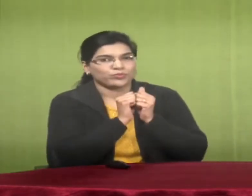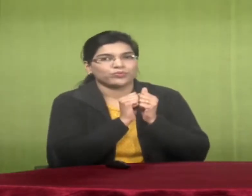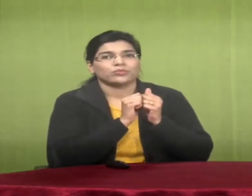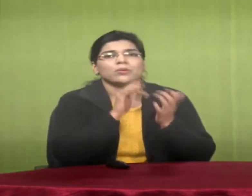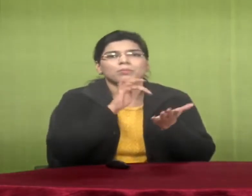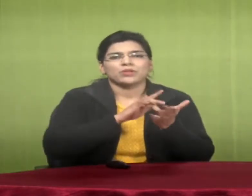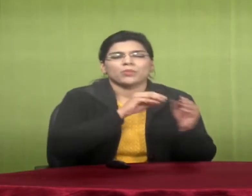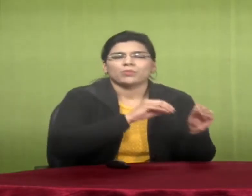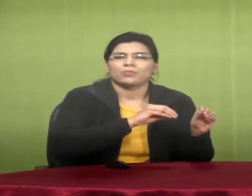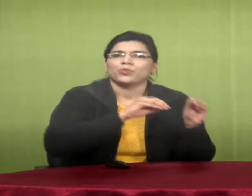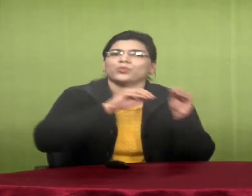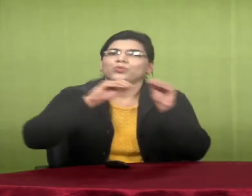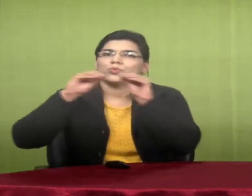to Massachusetts.